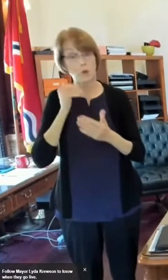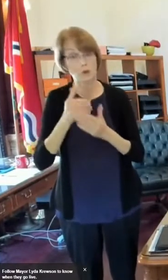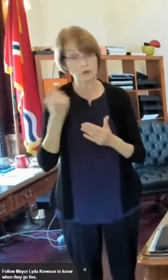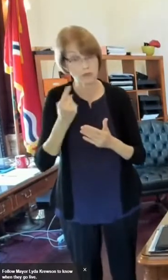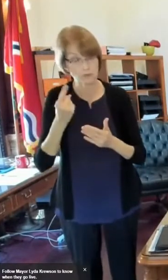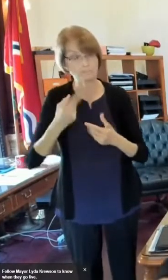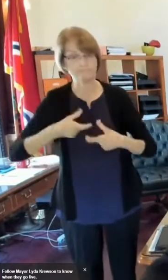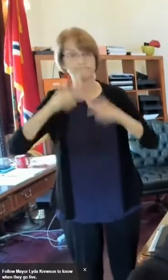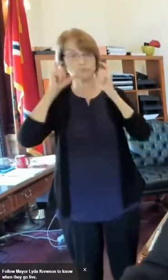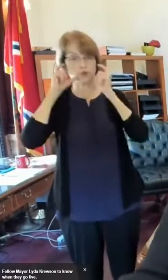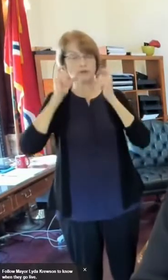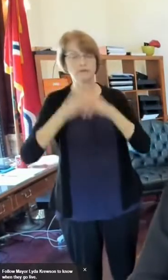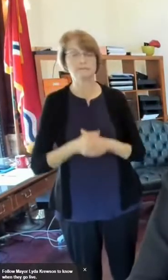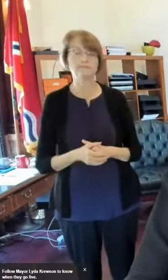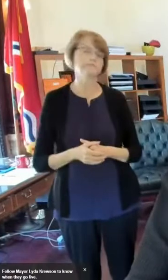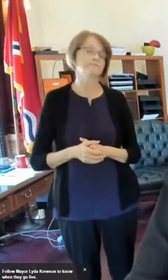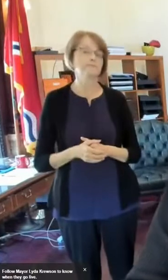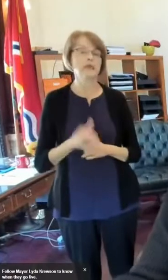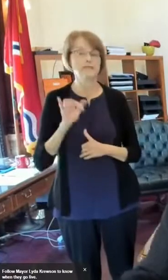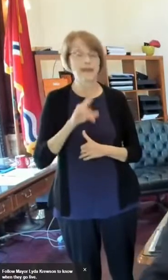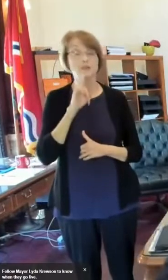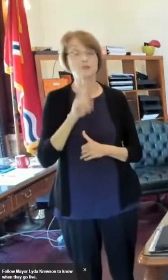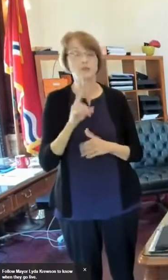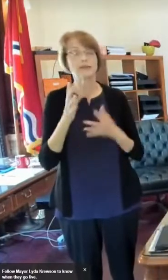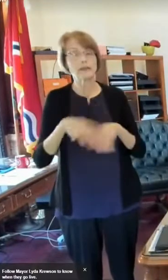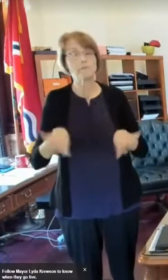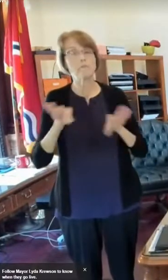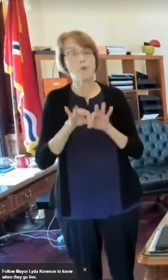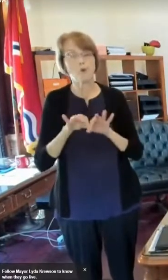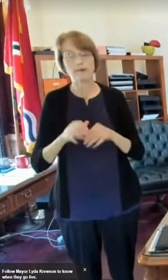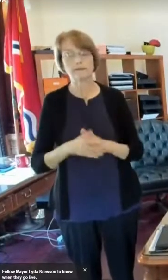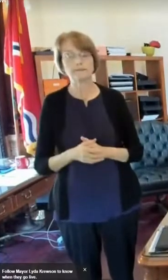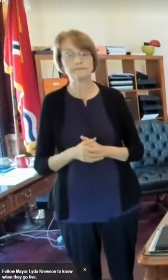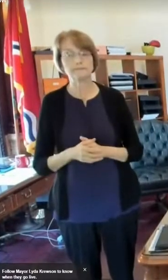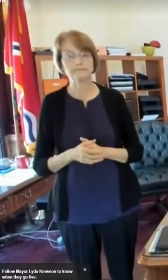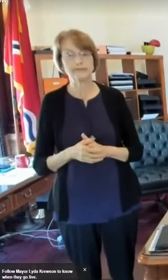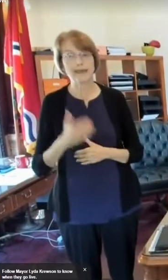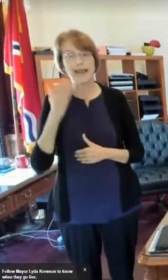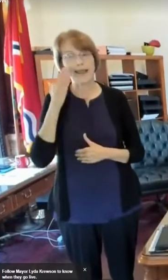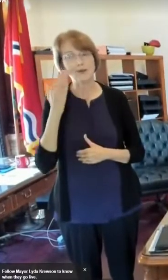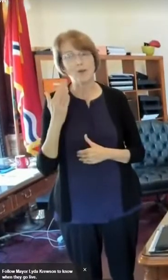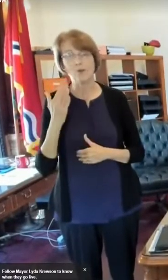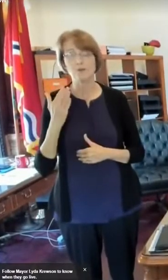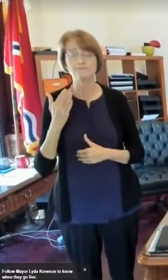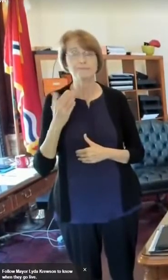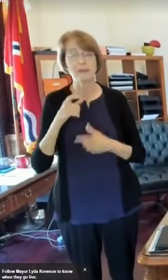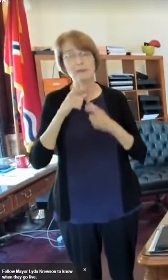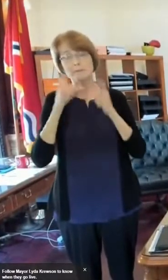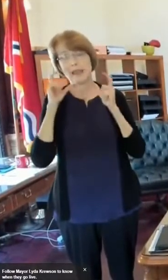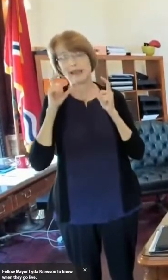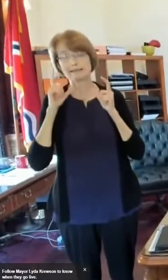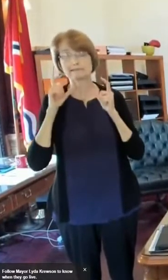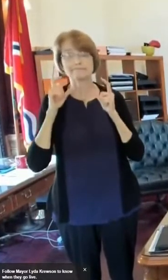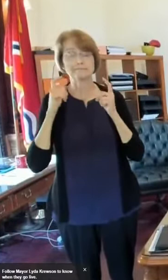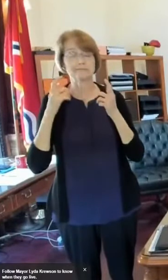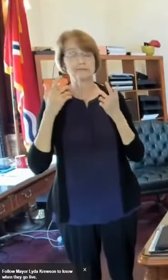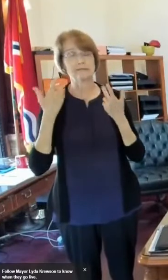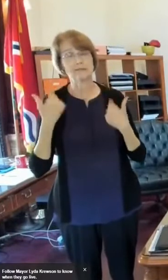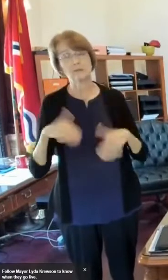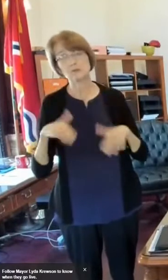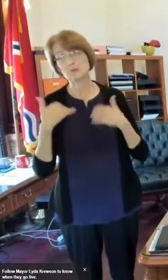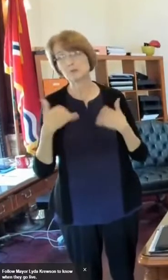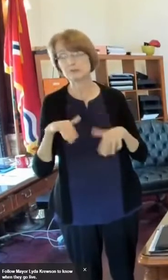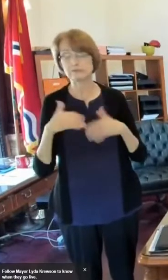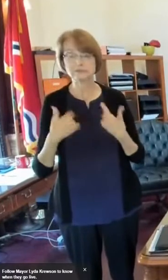else. So that is really important, and I know that it's a pain in the neck, but it's really not that big of a deal, and